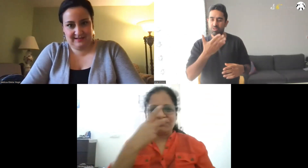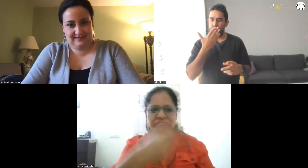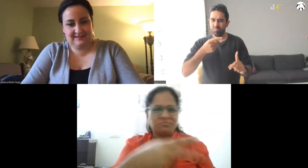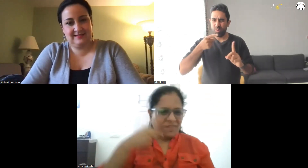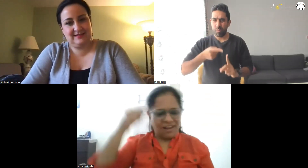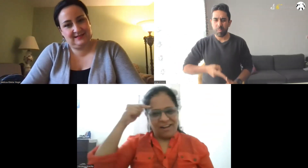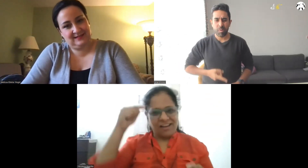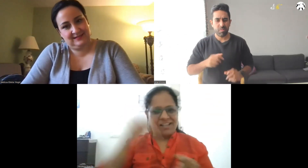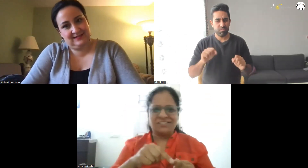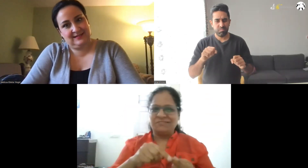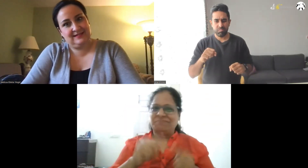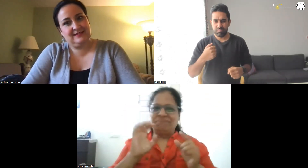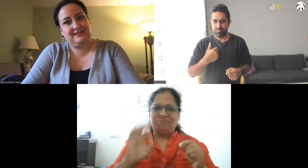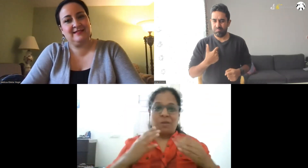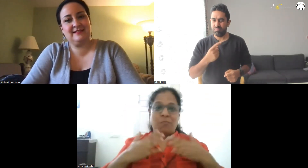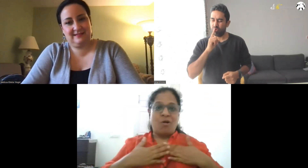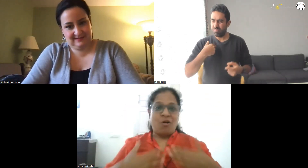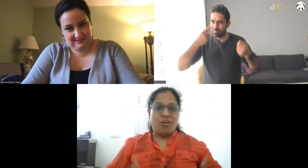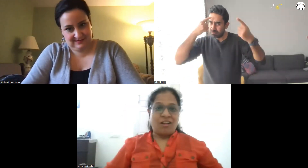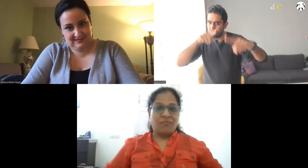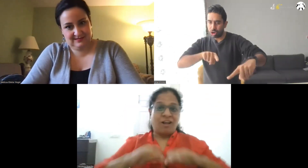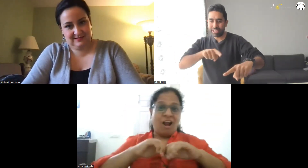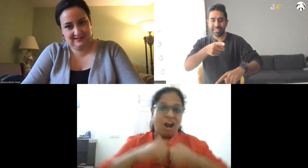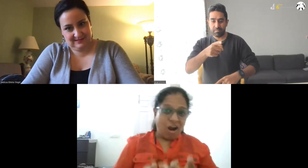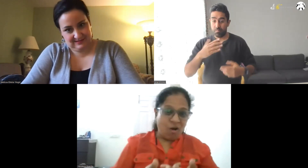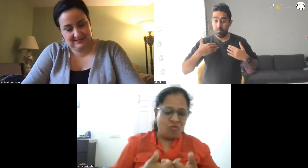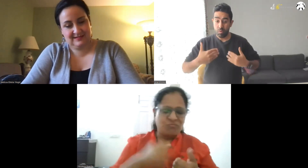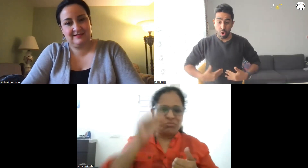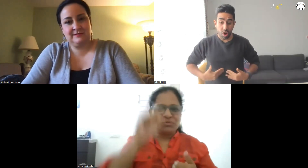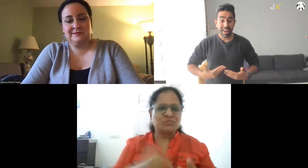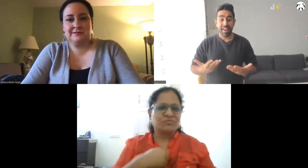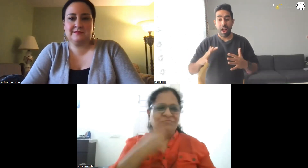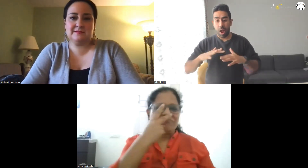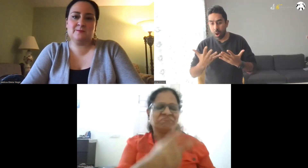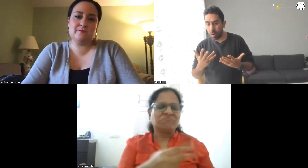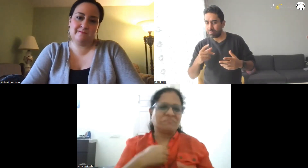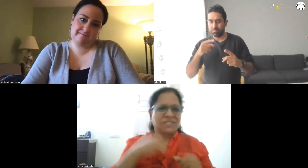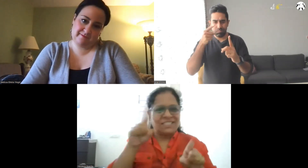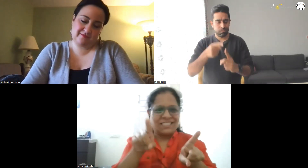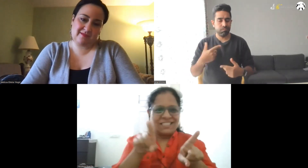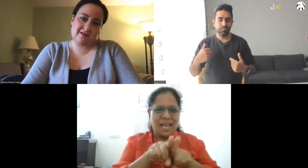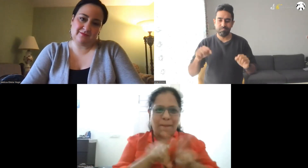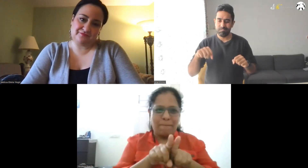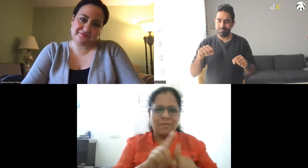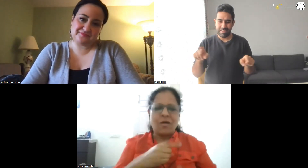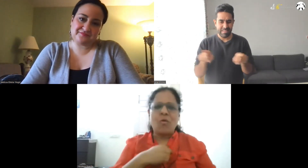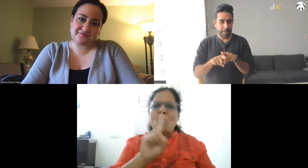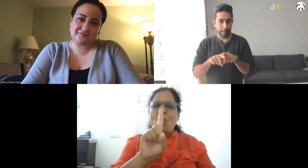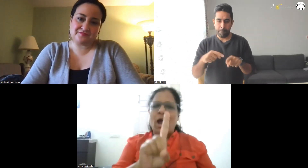So I just saw your presentation and I really agree to this that what body positivity